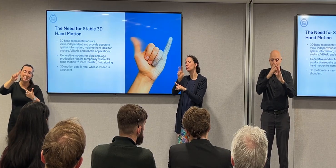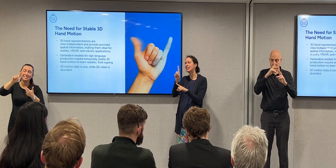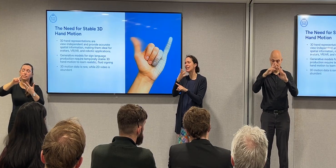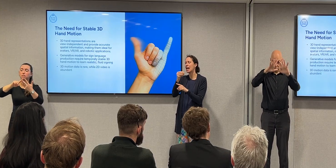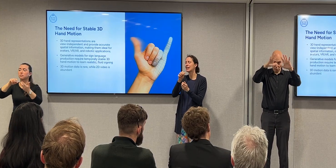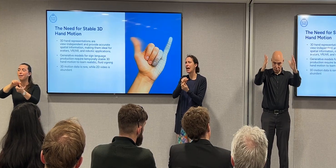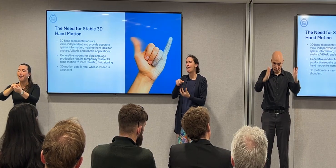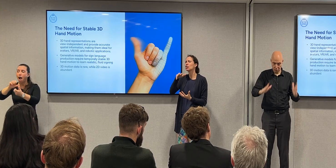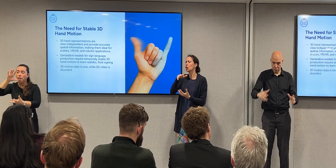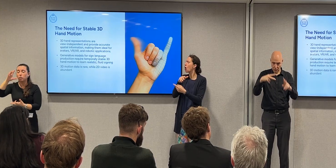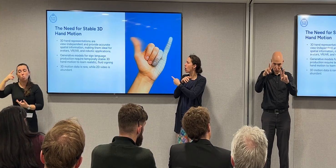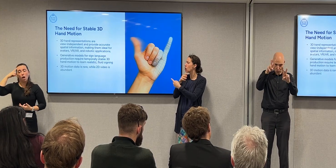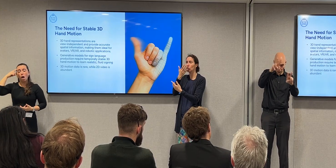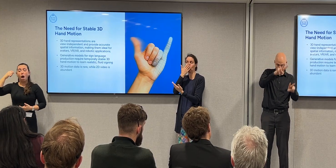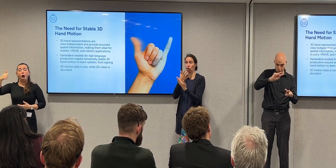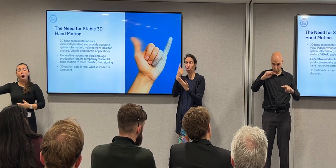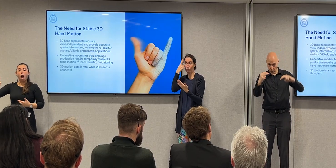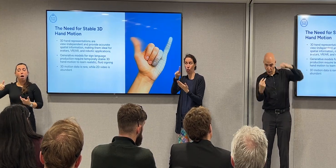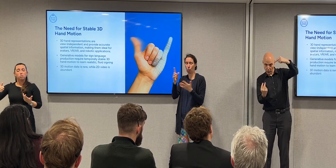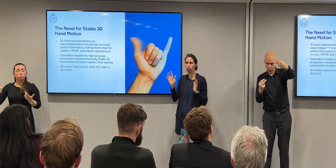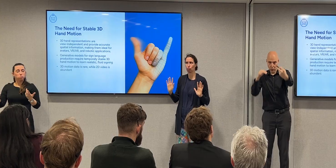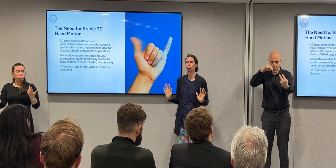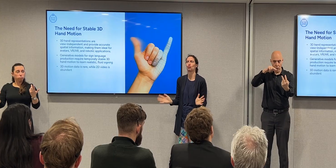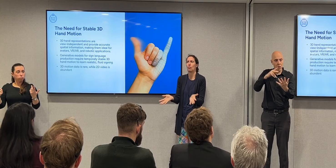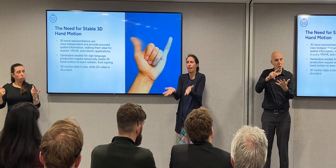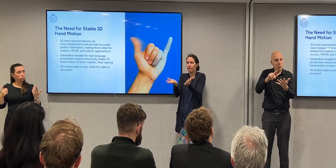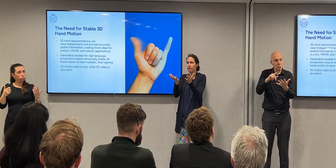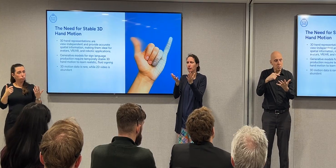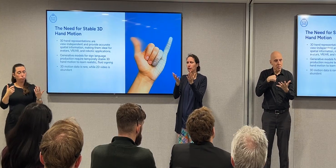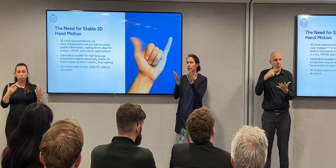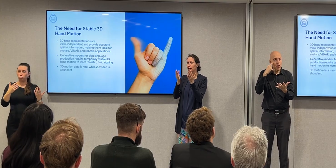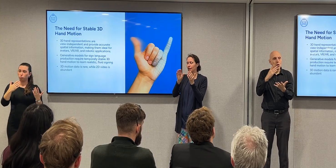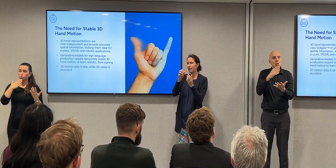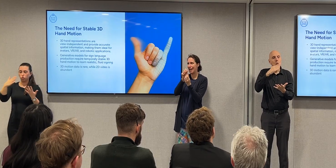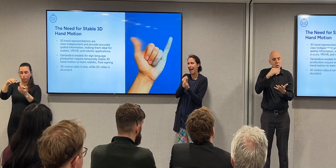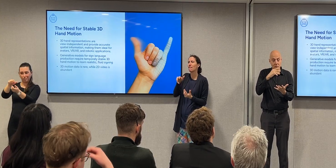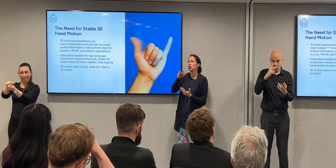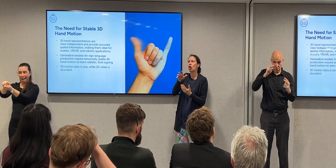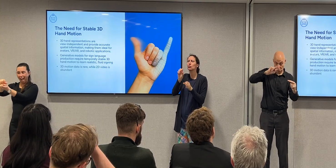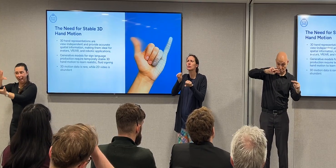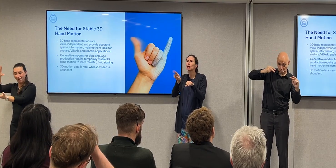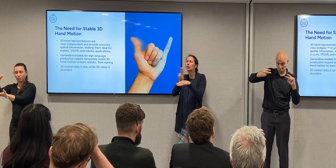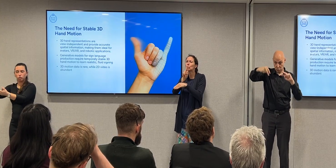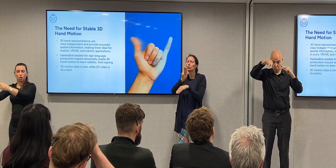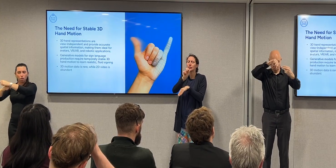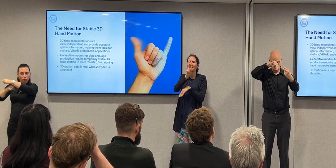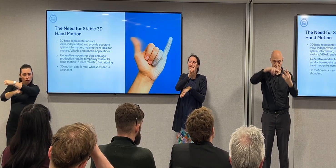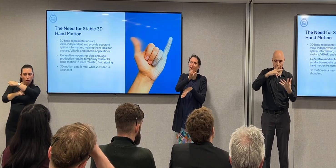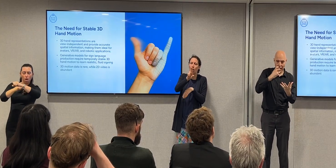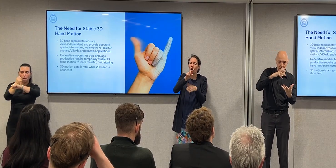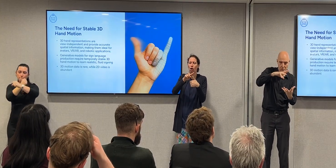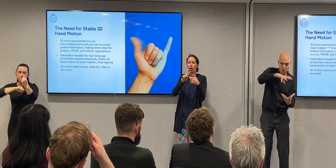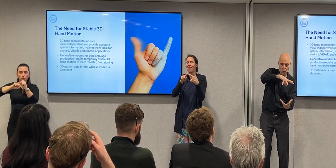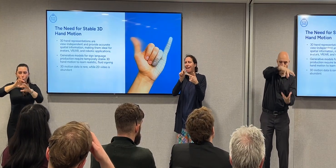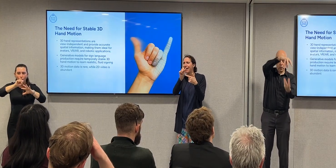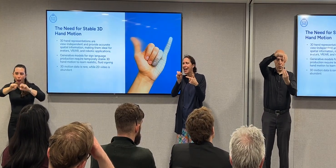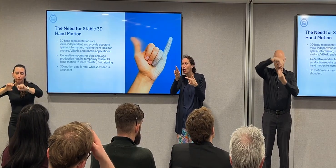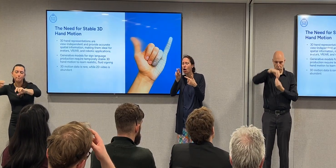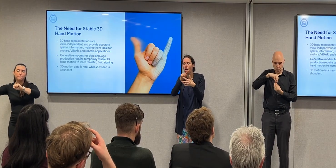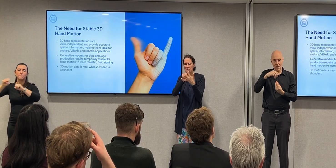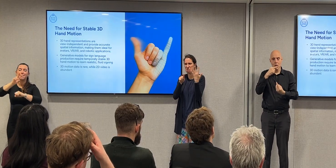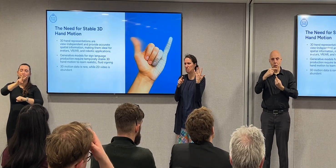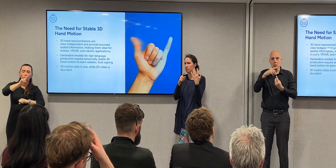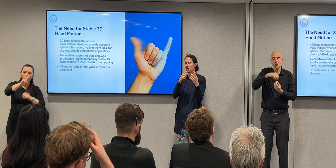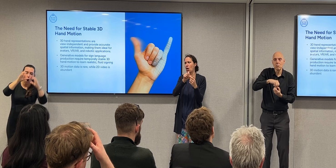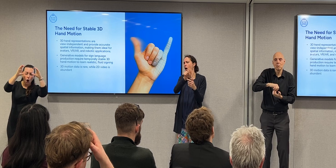is because it's good for driving avatars. We can use it in VR and AR and robotic applications as